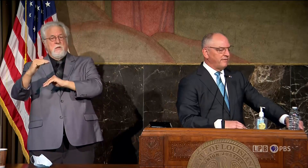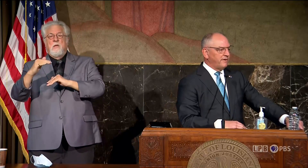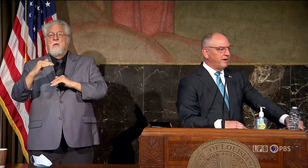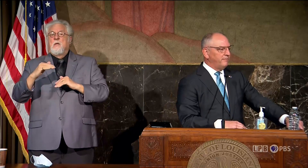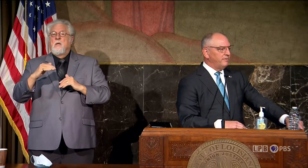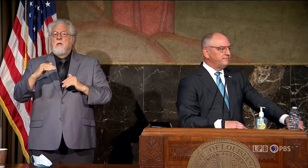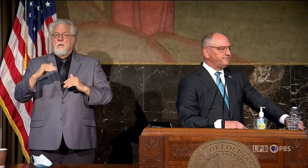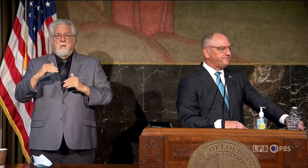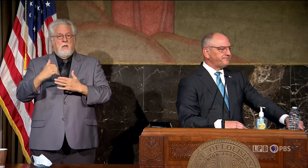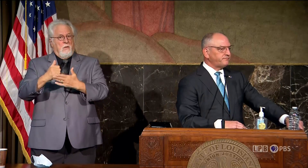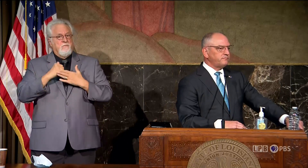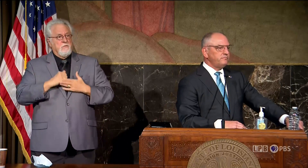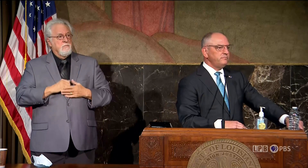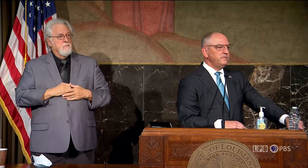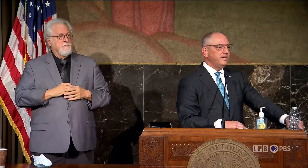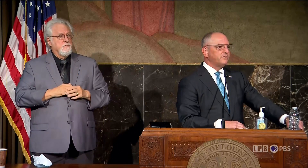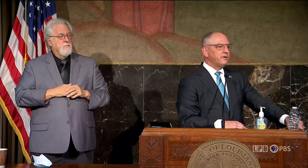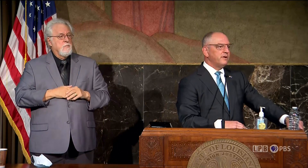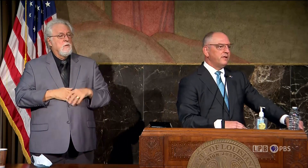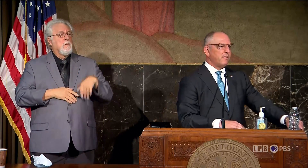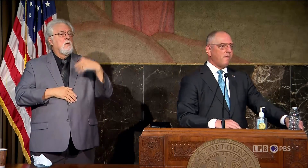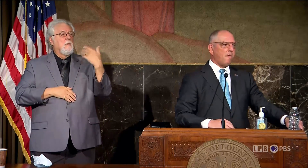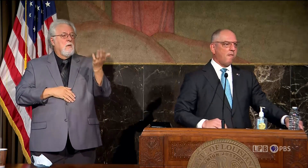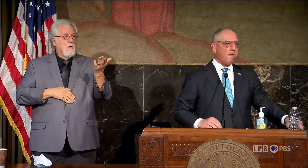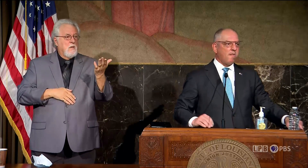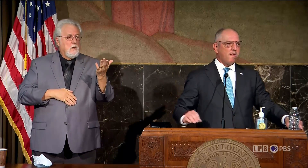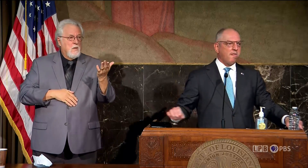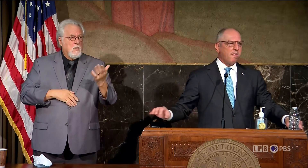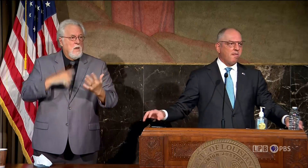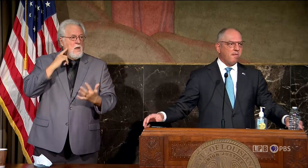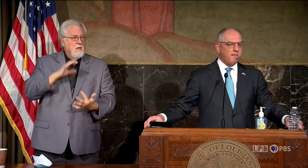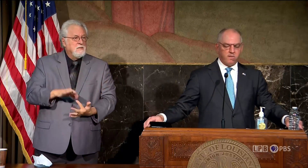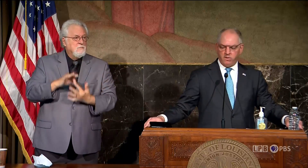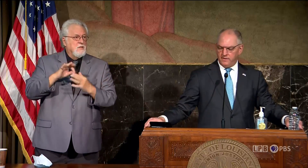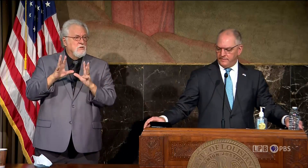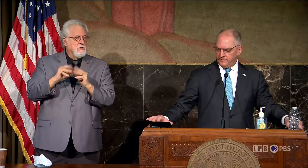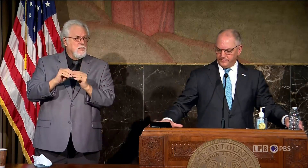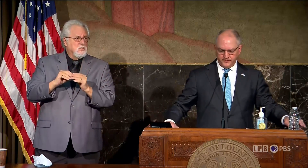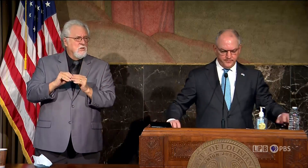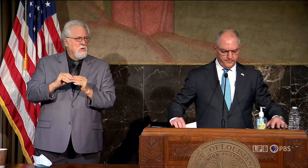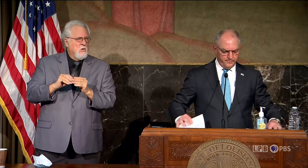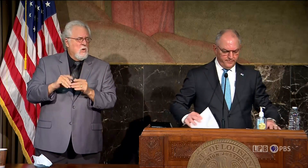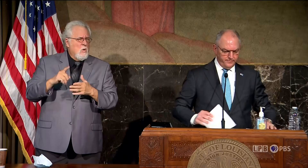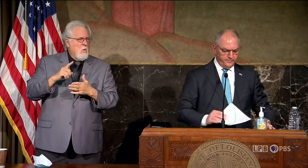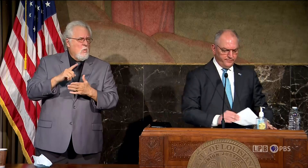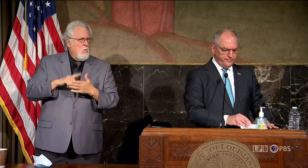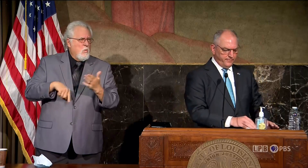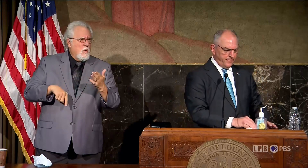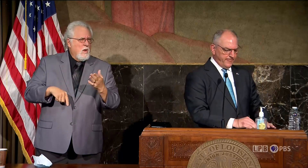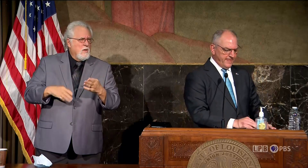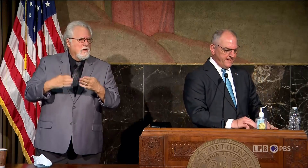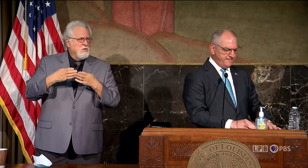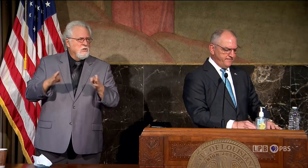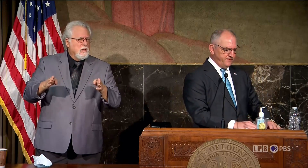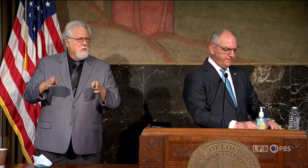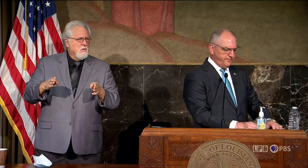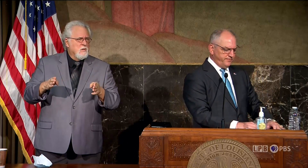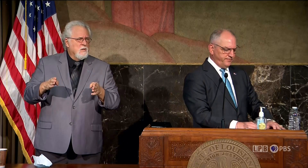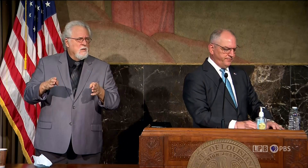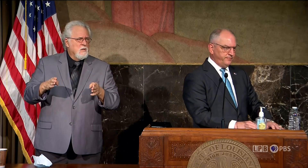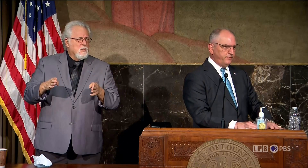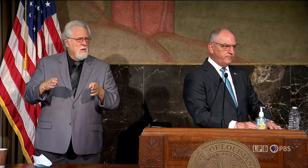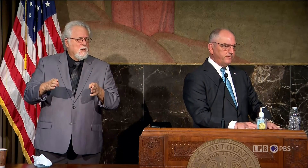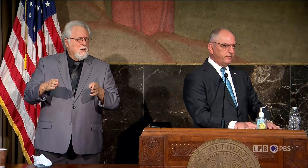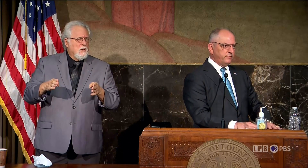can be very, very helpful. Yes, sir. On the special session, what just generally would be your opinion of what would be